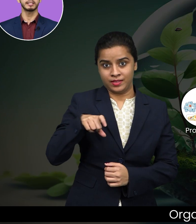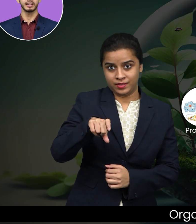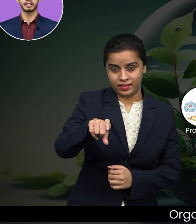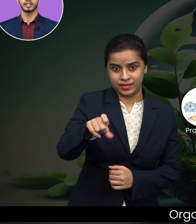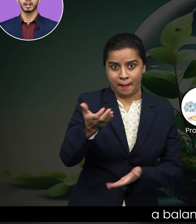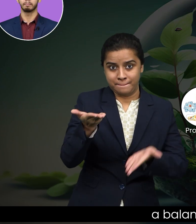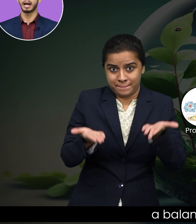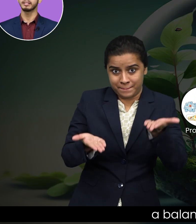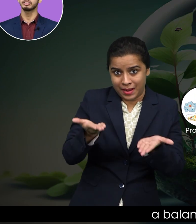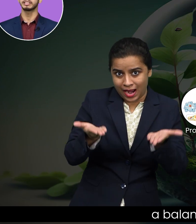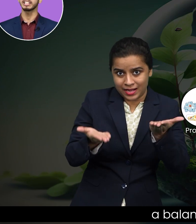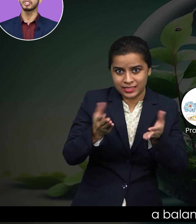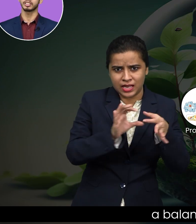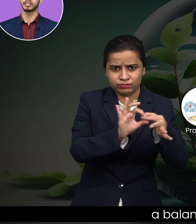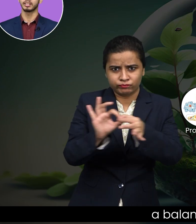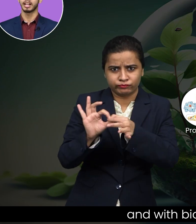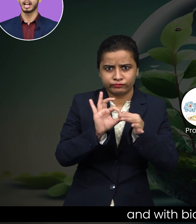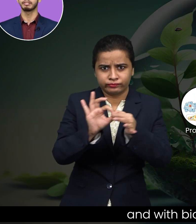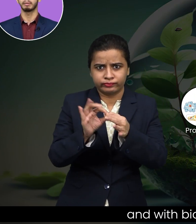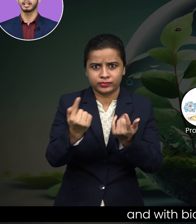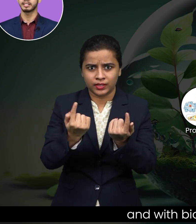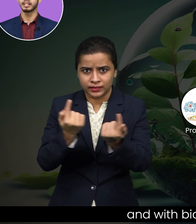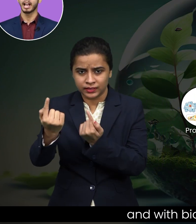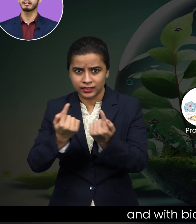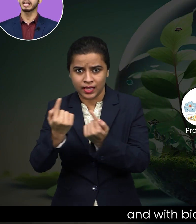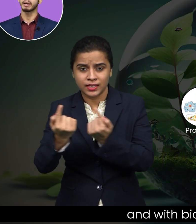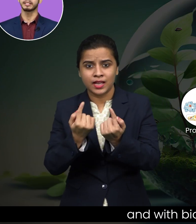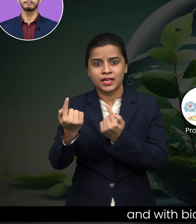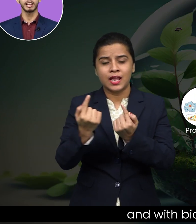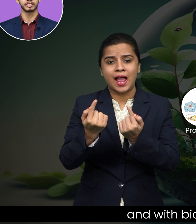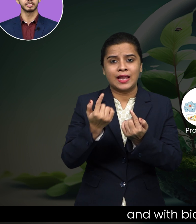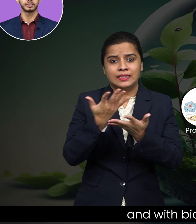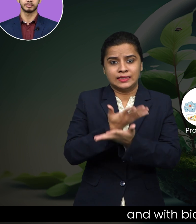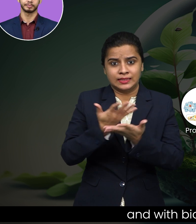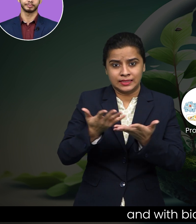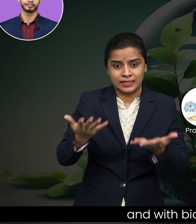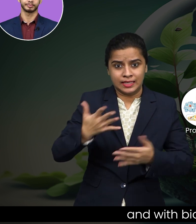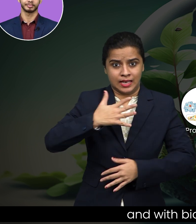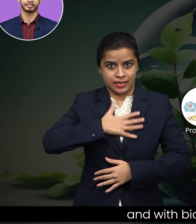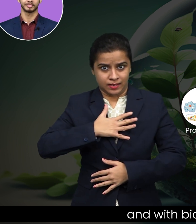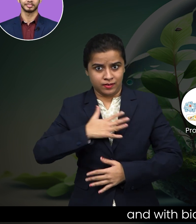Organisms maintain a balance with each other and with biotic and abiotic factors.